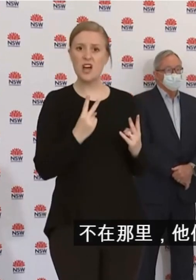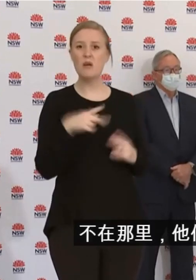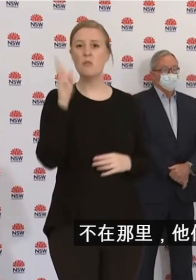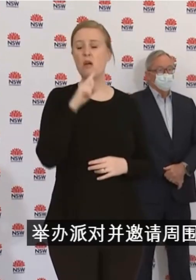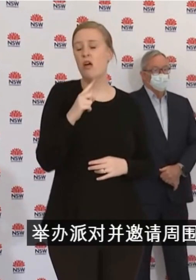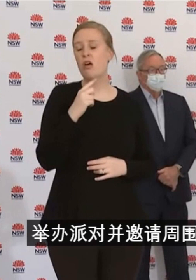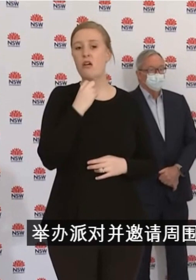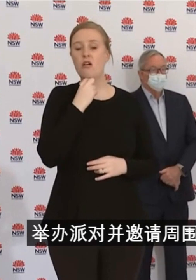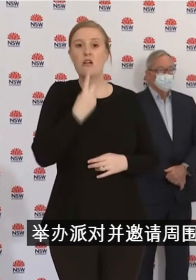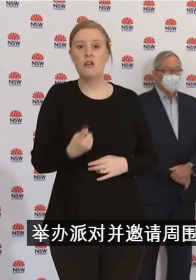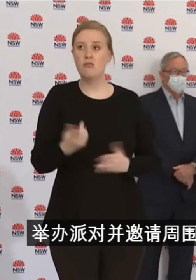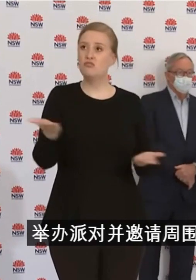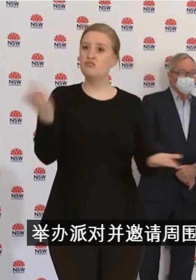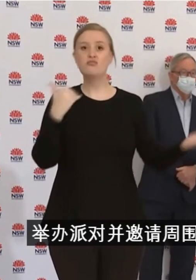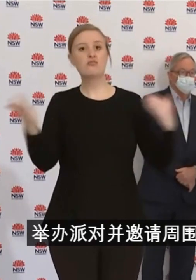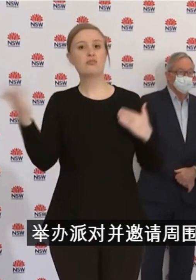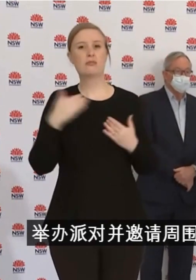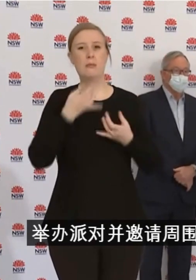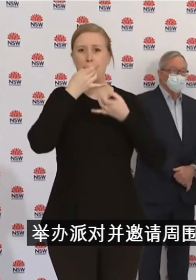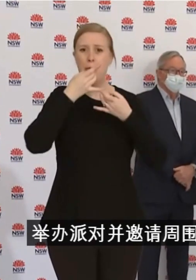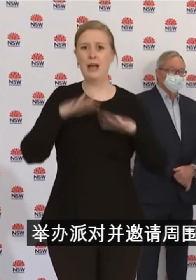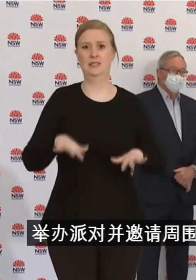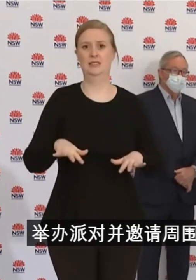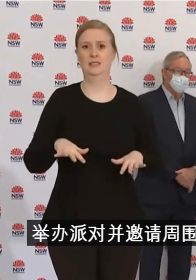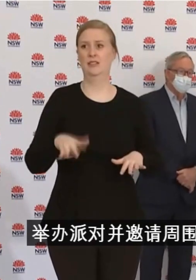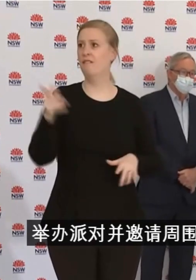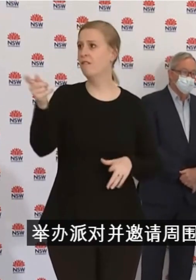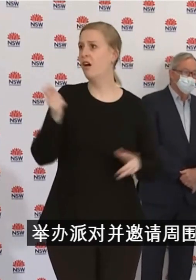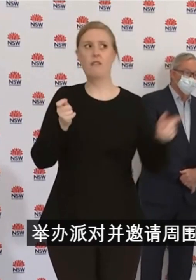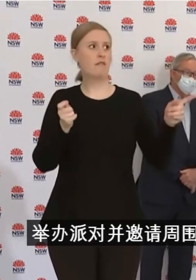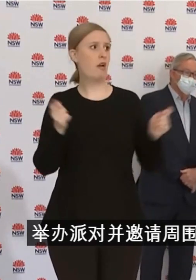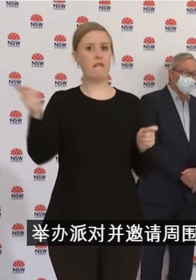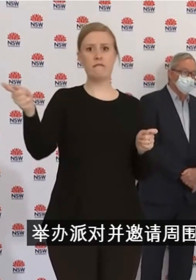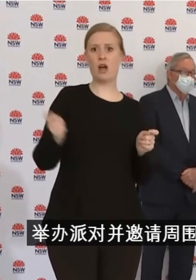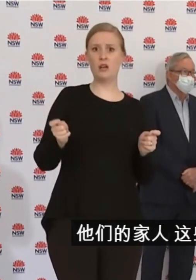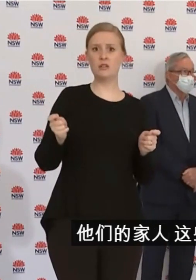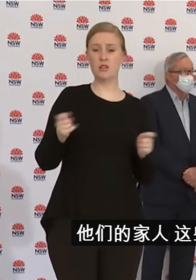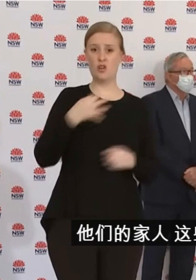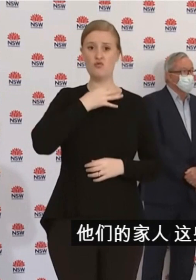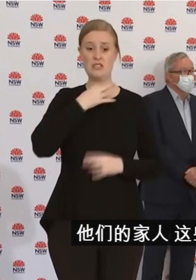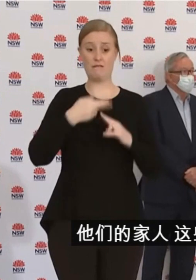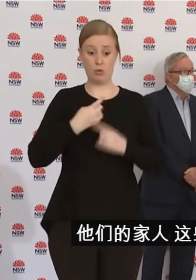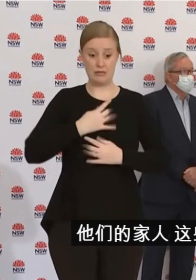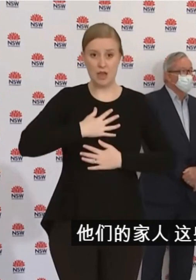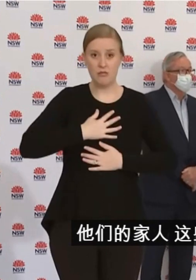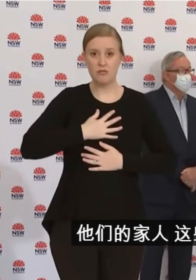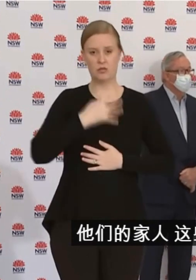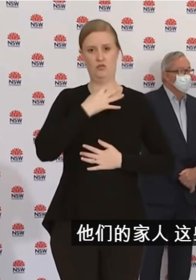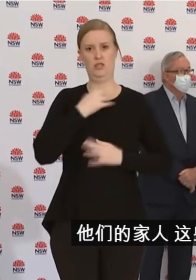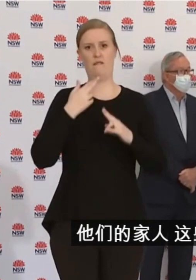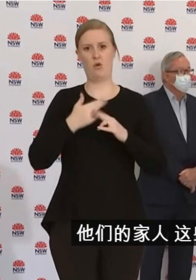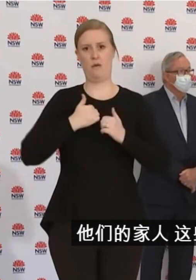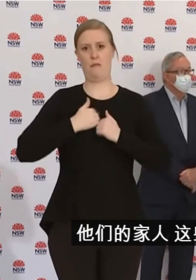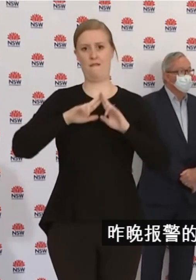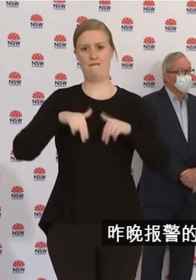conscious decision to have a party and invite people around at not just a risk to themselves, but to their families. One of these